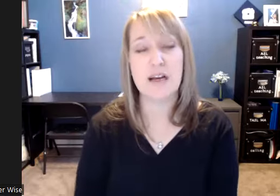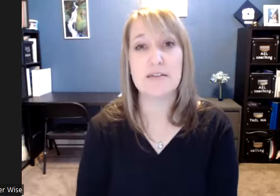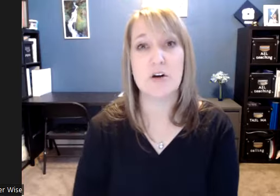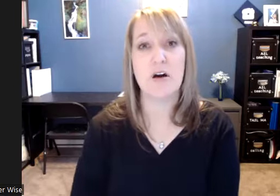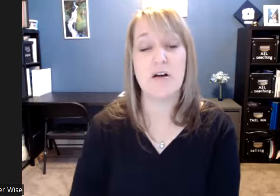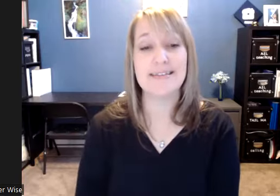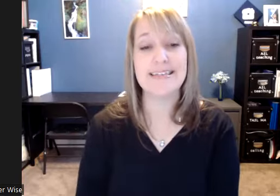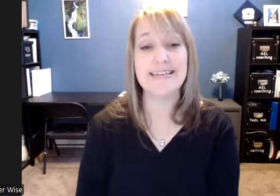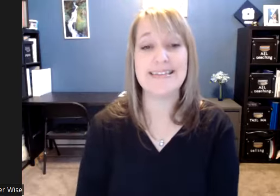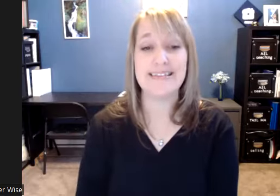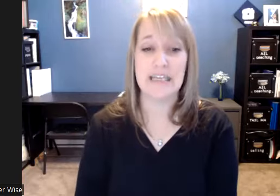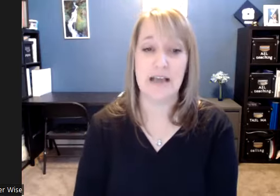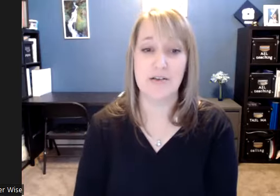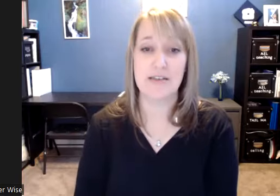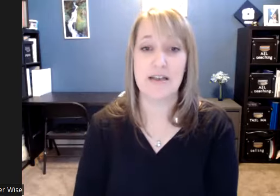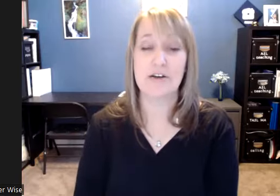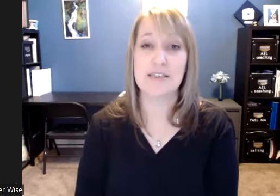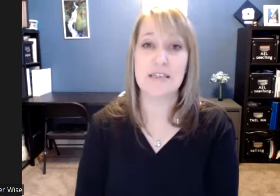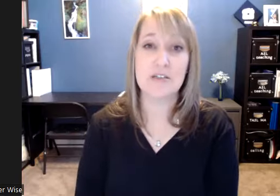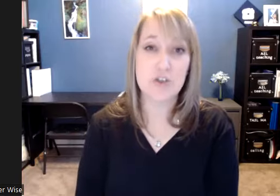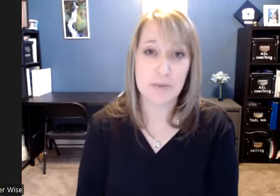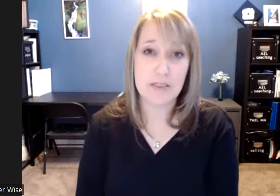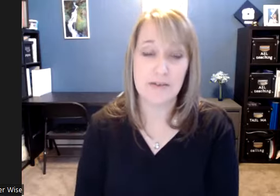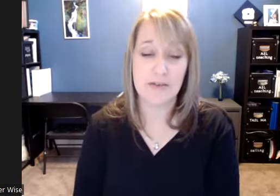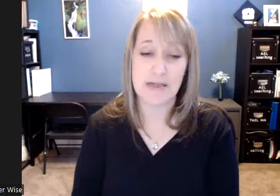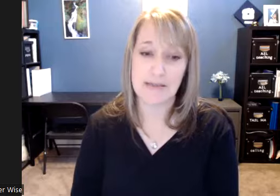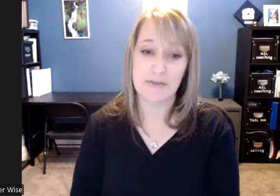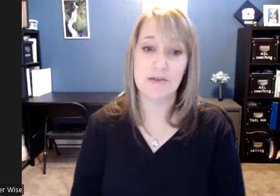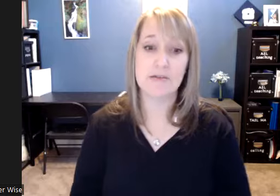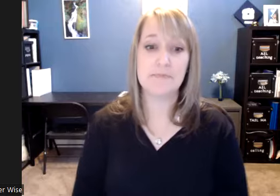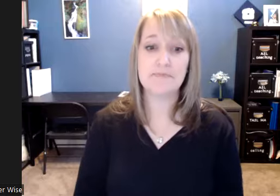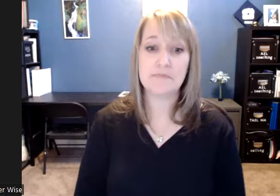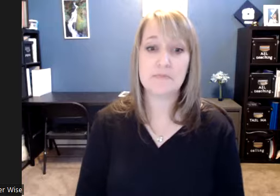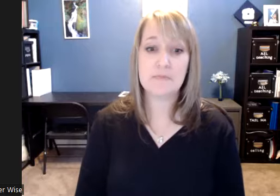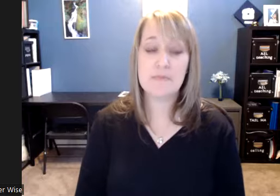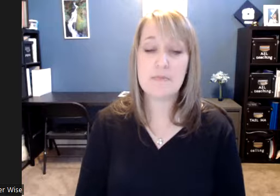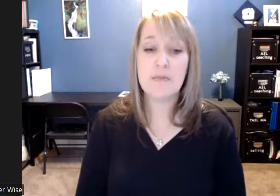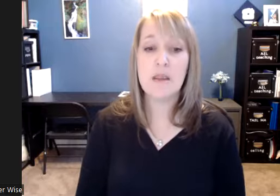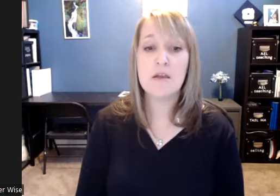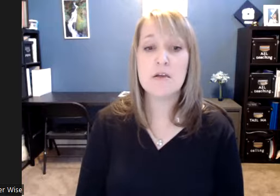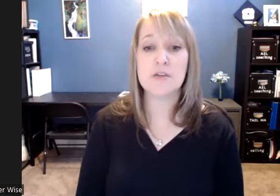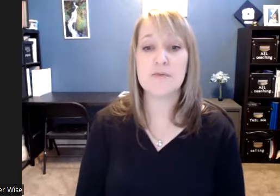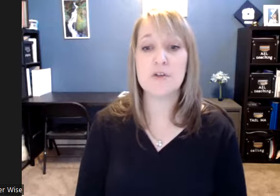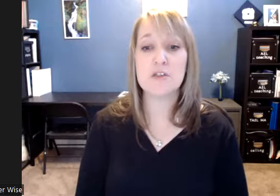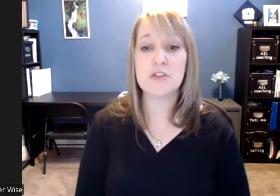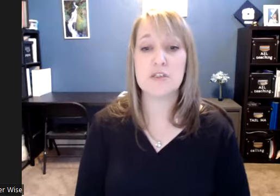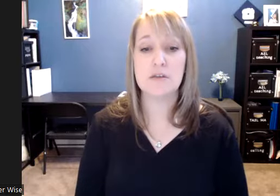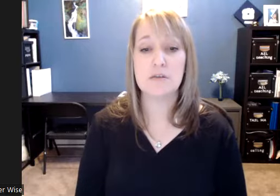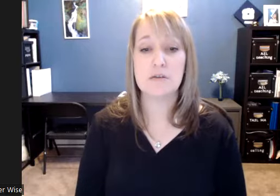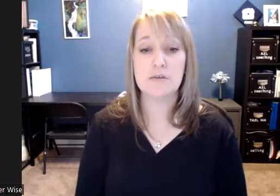signs are all DCLs. They are descriptive classifiers. So the first